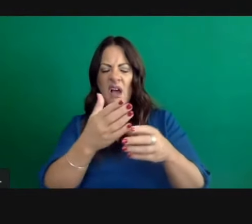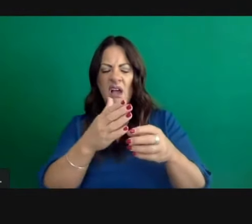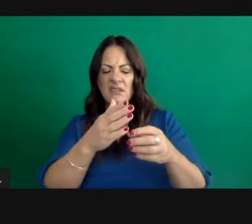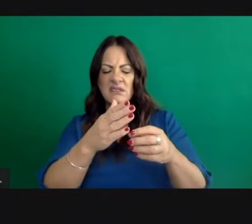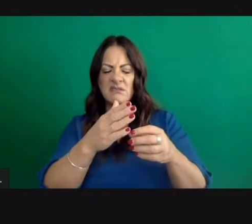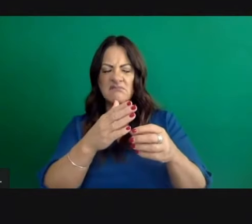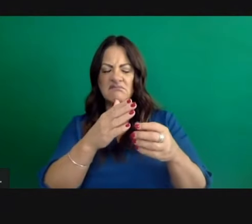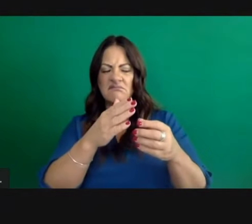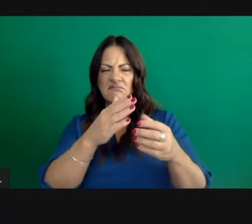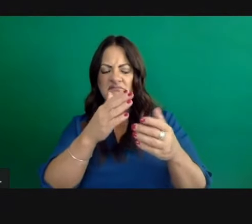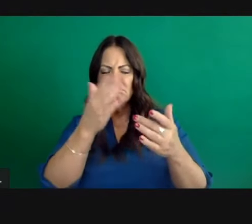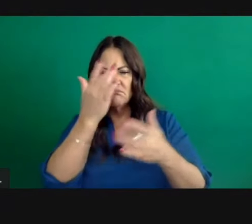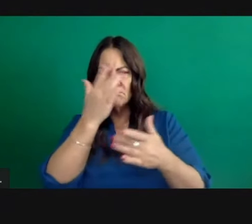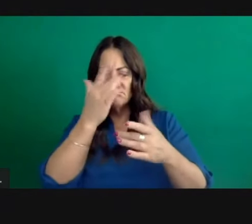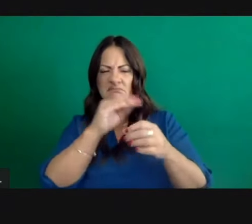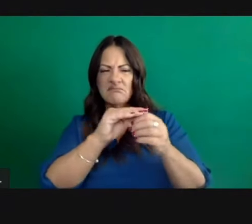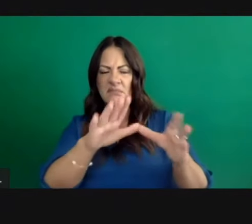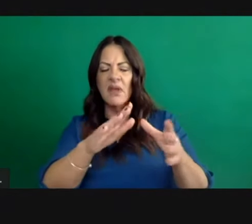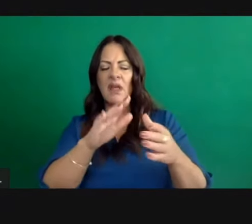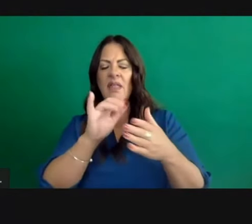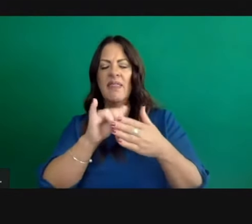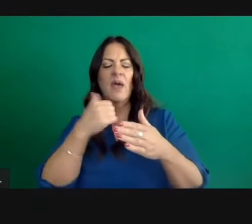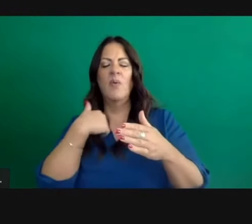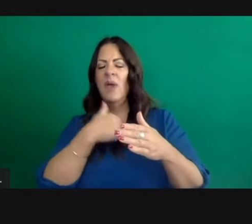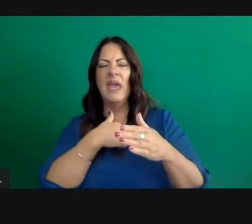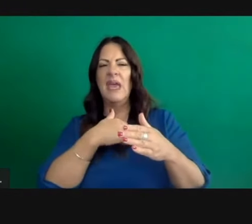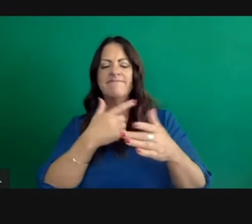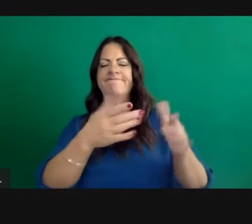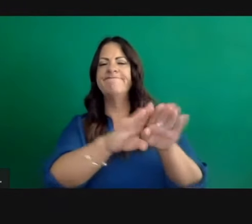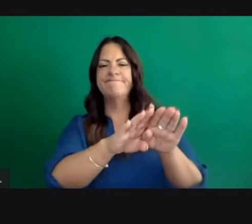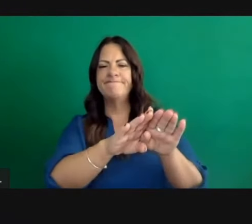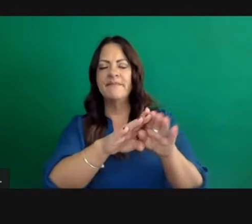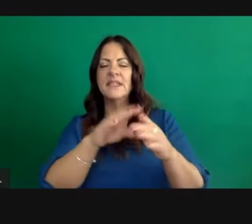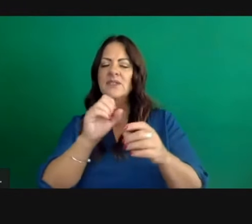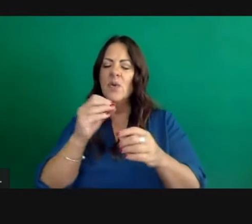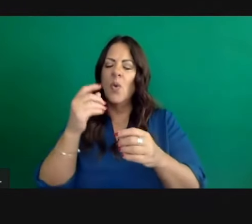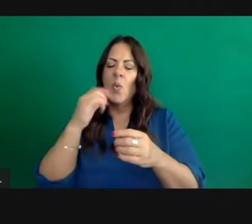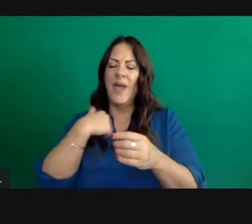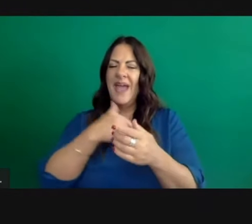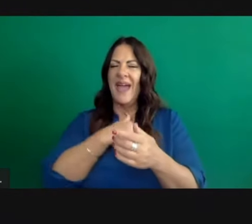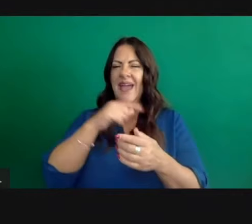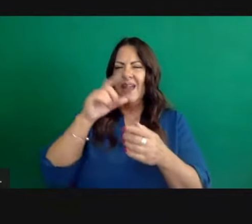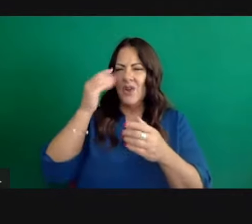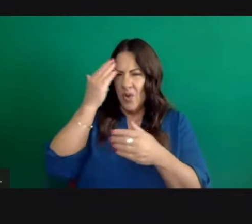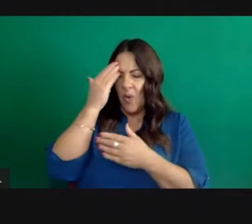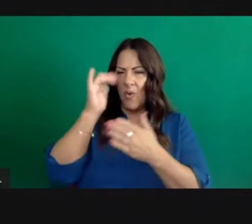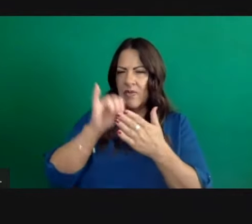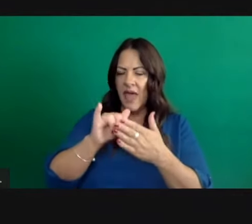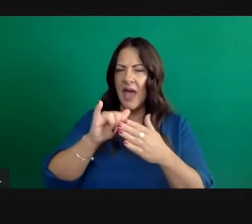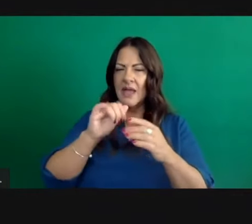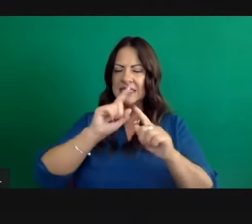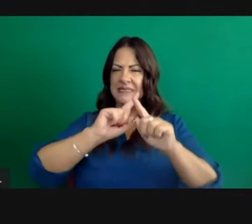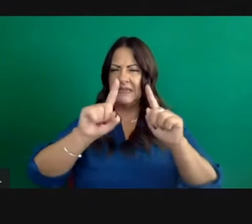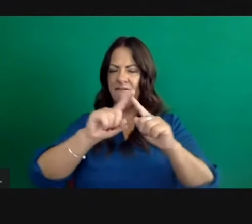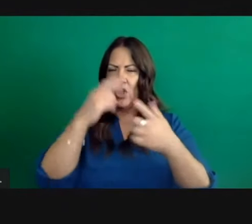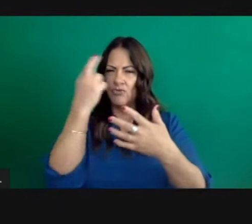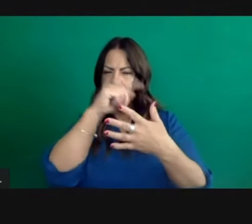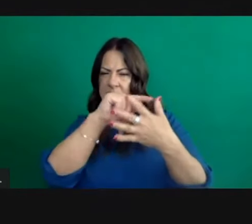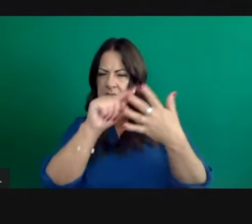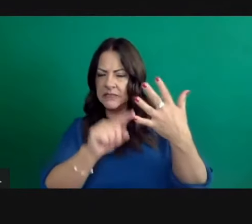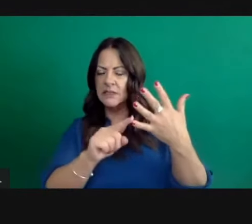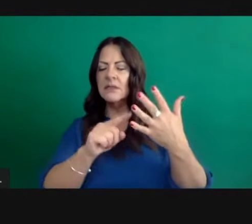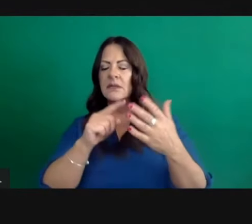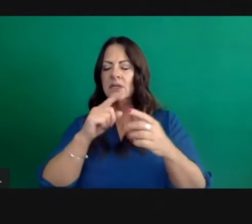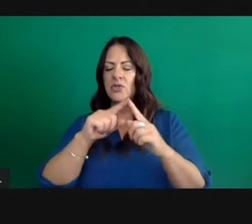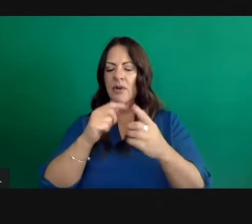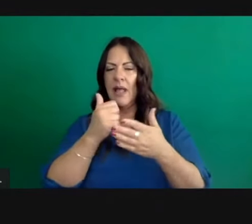and ICUs. So all of those sort of foundational principles are built into the blueprint and allow me or cause